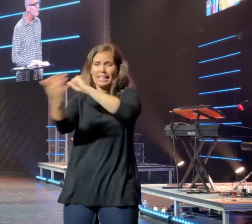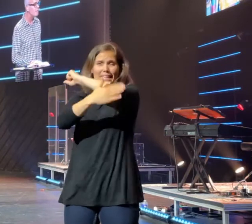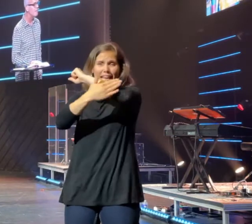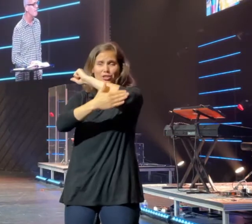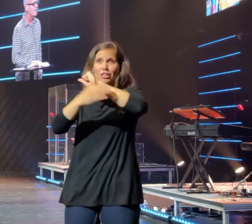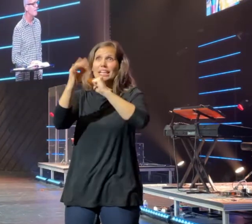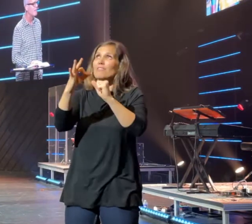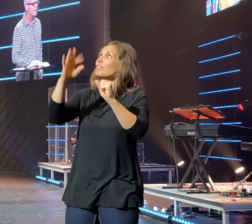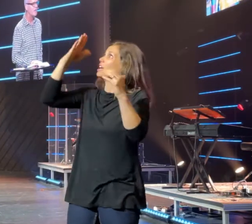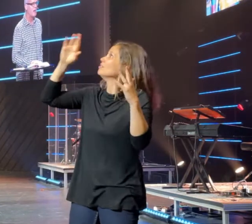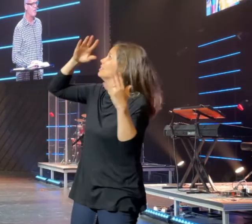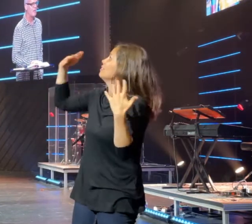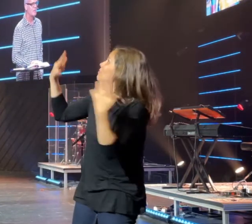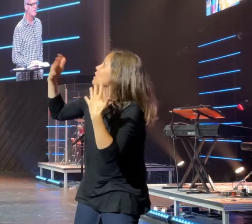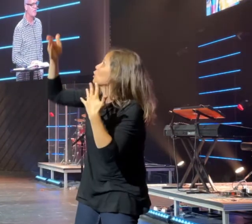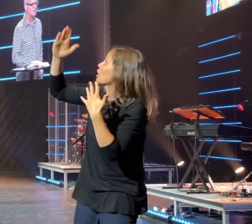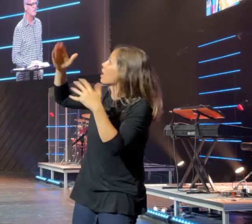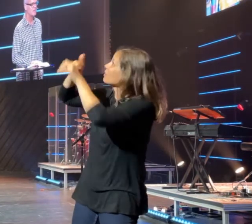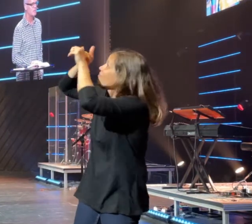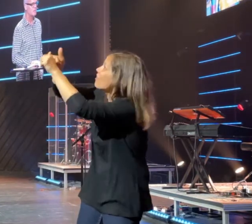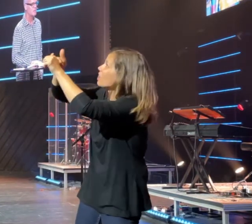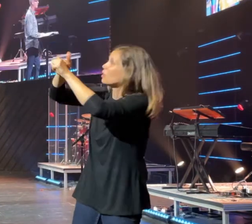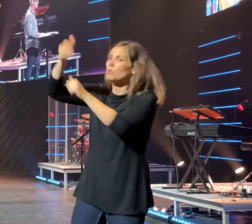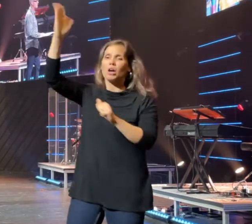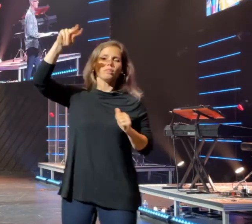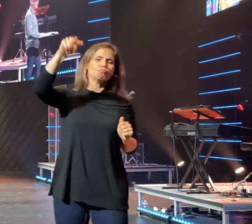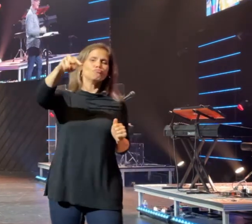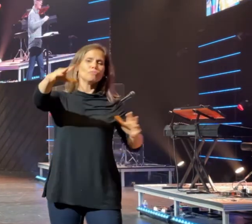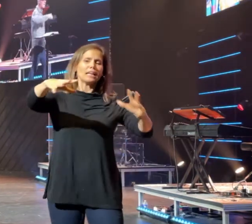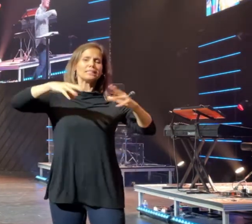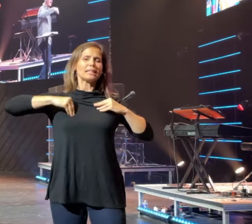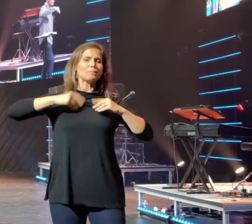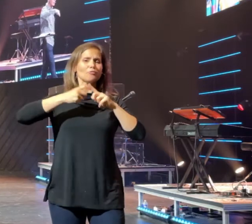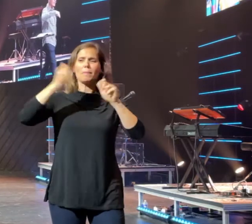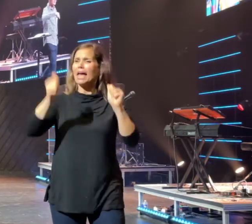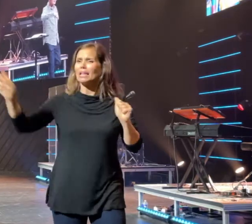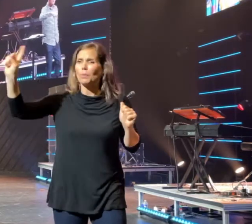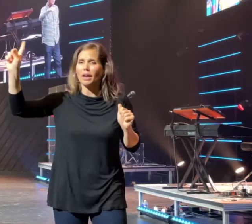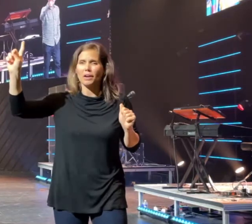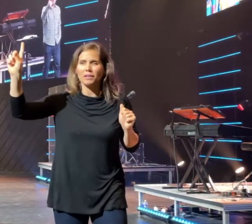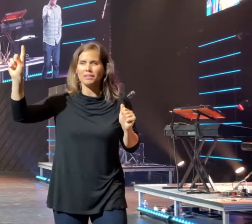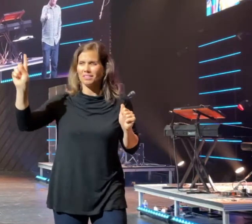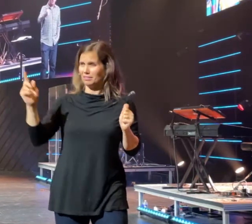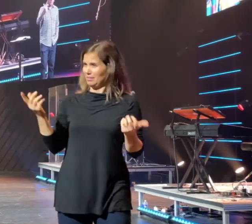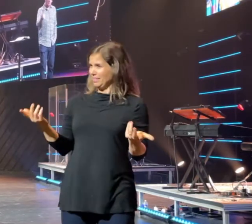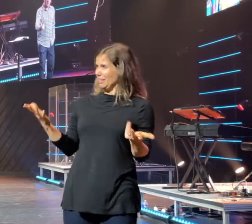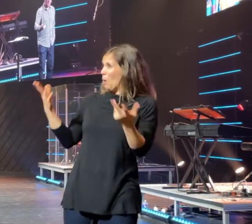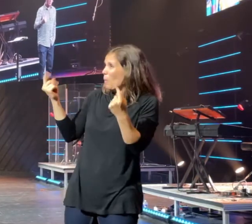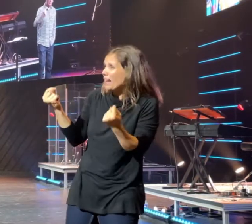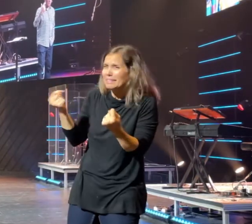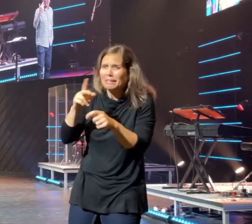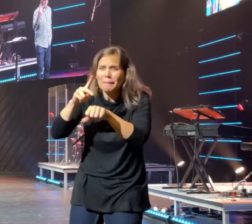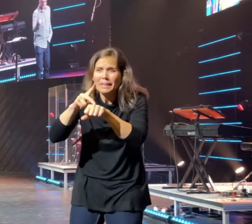What? Think about that, friends, if you know the story of the New Testament. I now realize Jesus had come, Sermon on the